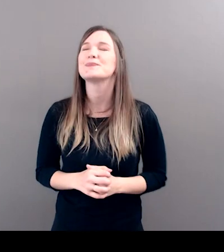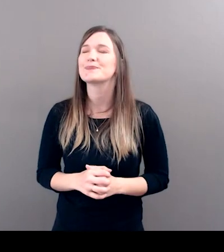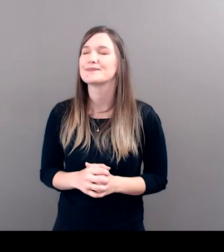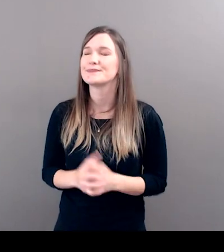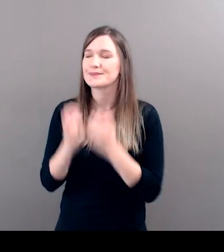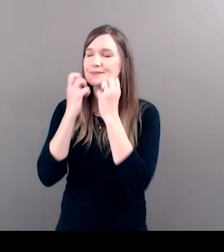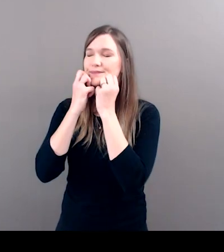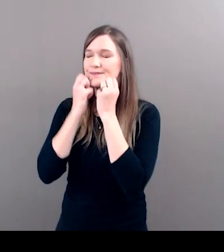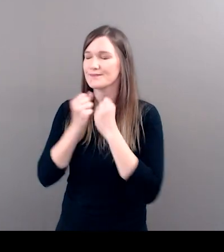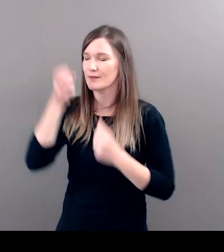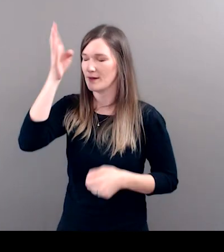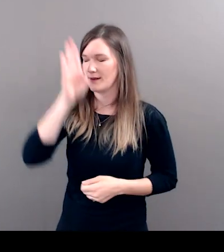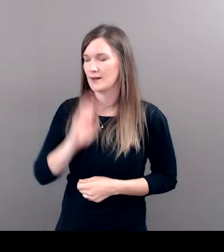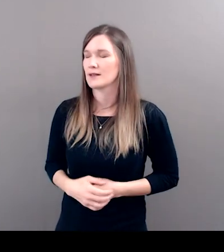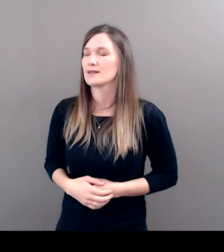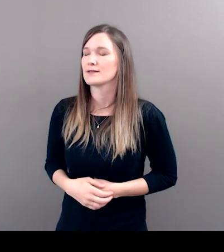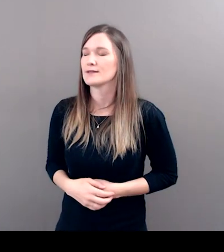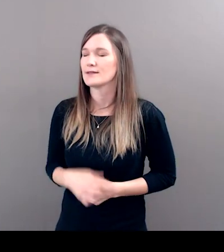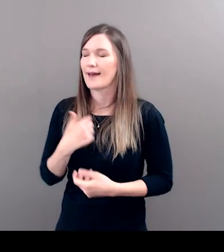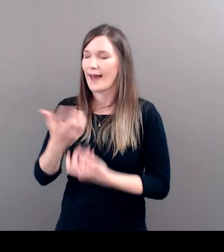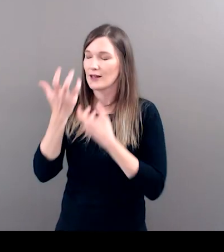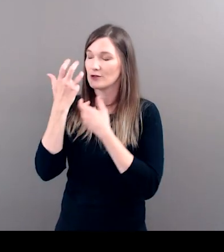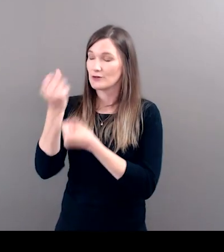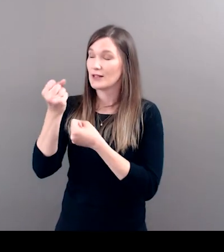I trust that you are bigger than my Goliath.